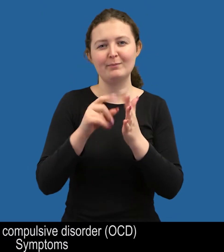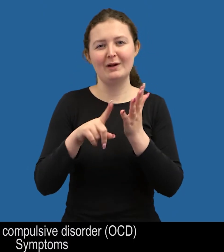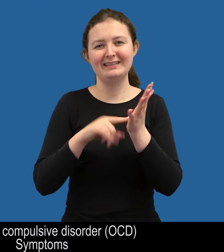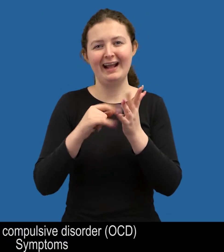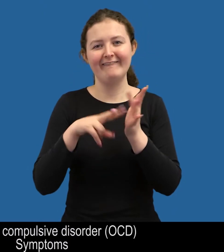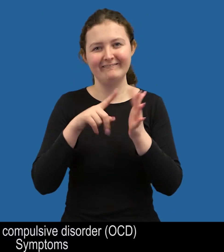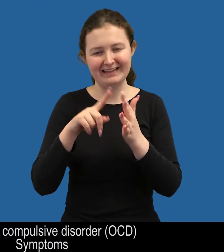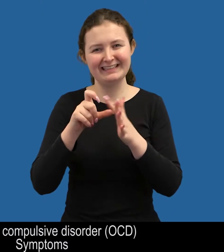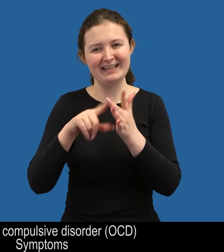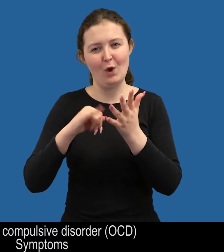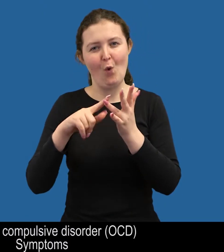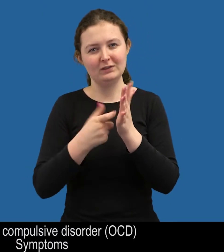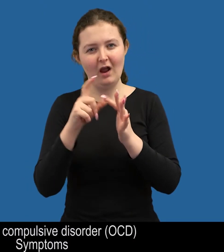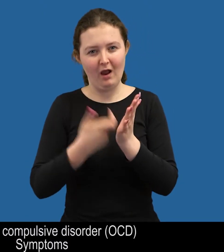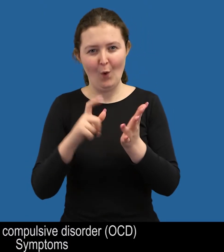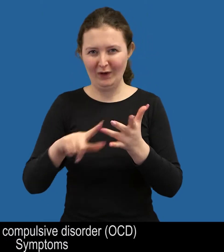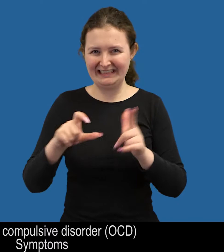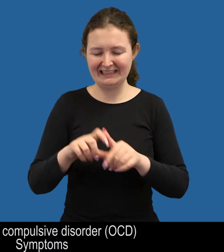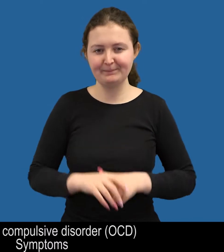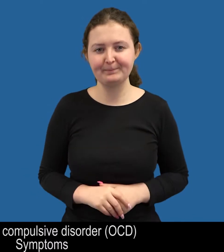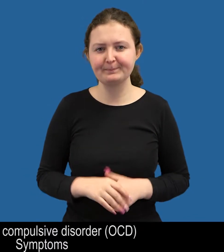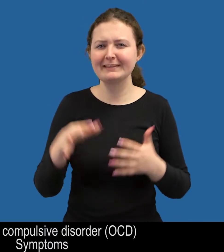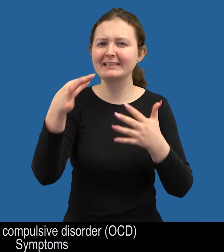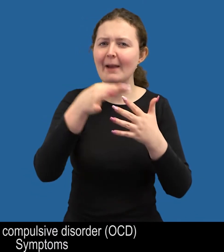Obsessive Compulsive Disorder, OCD. Symptoms.